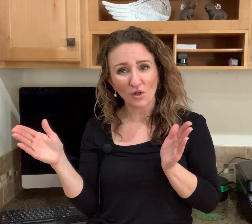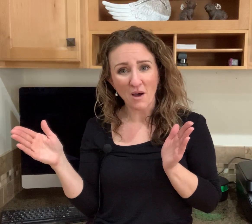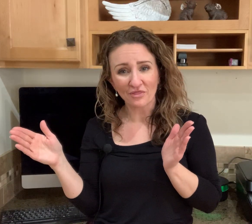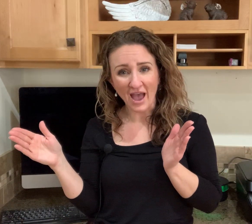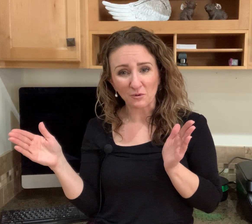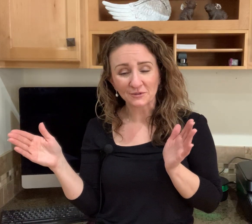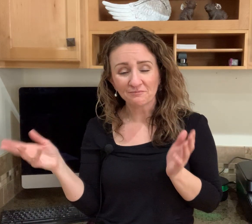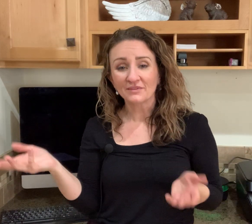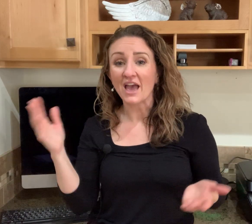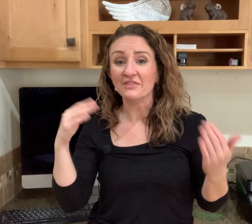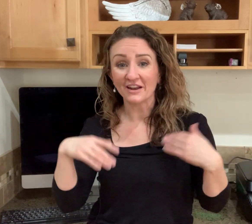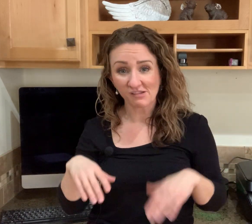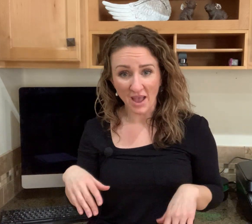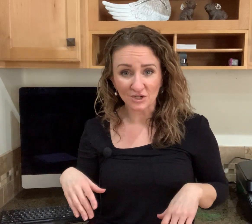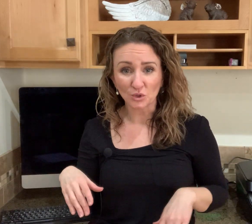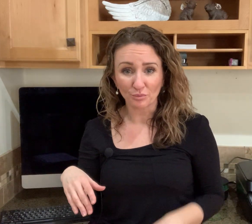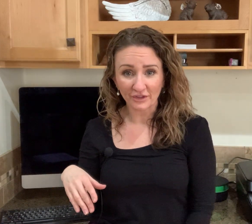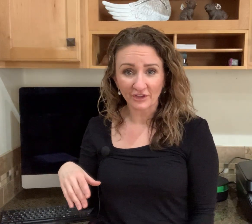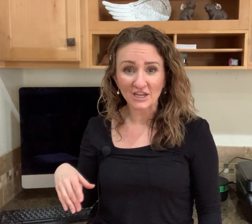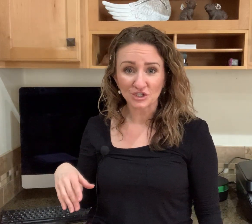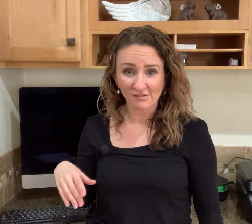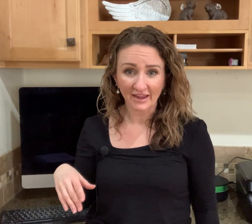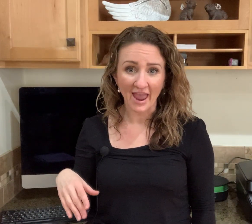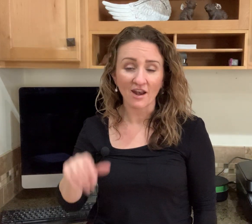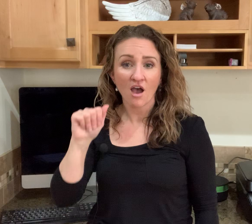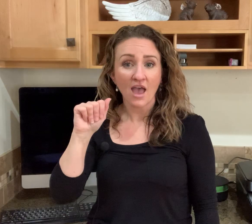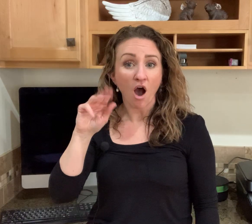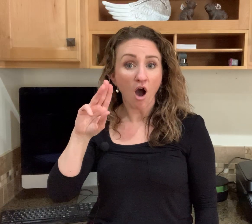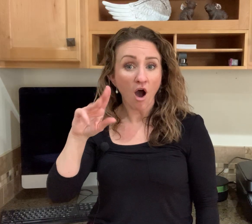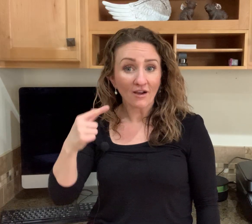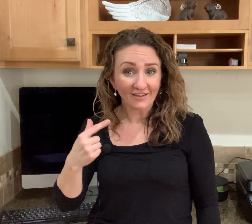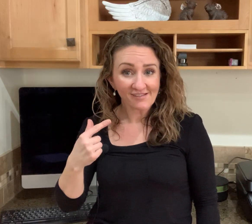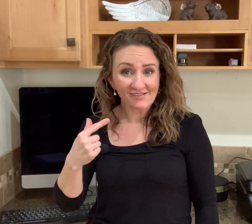month out. And then it's back to abbreviations again. August,